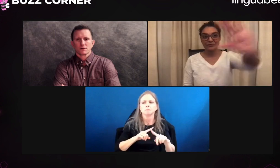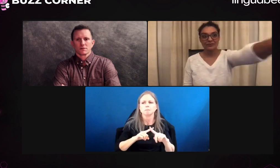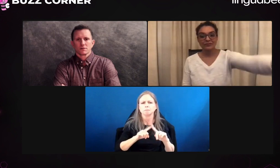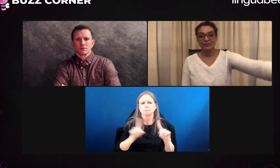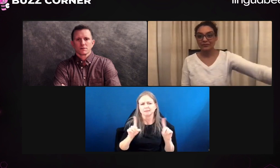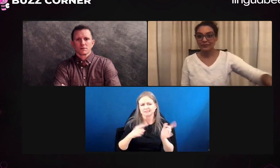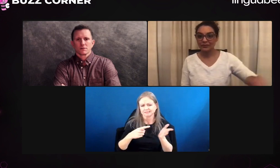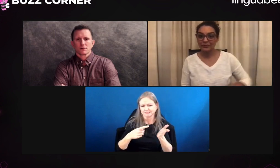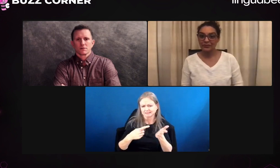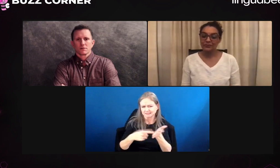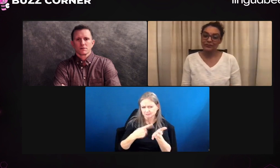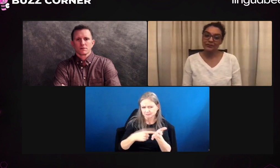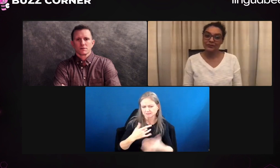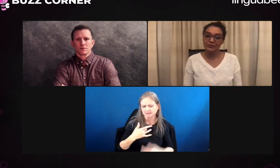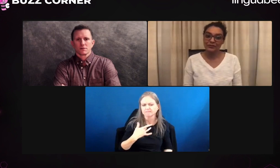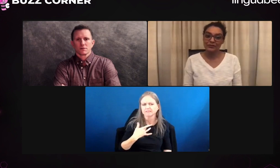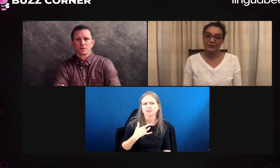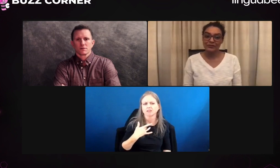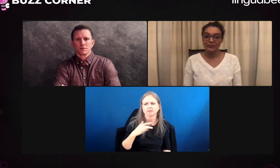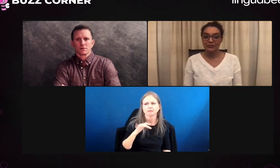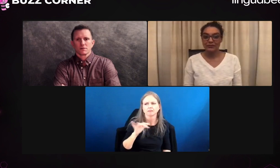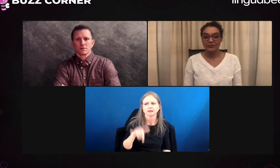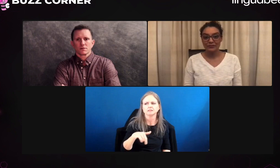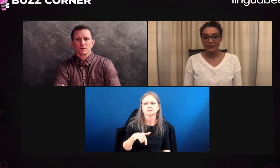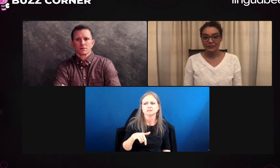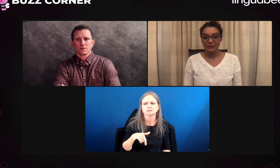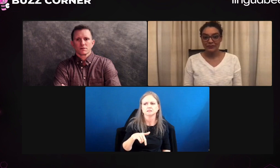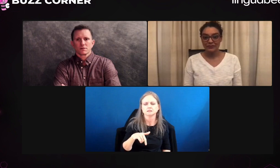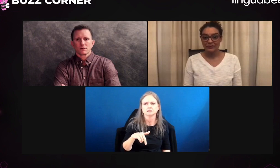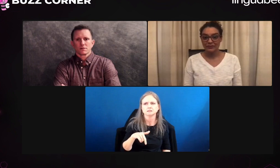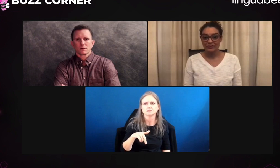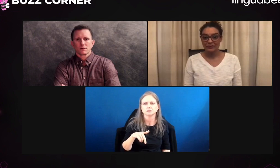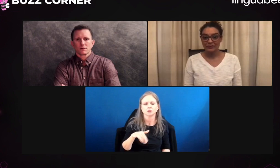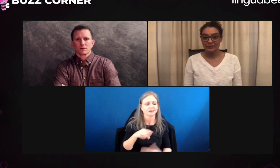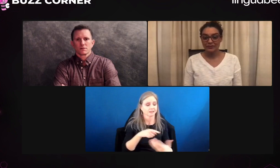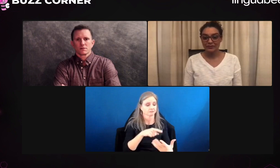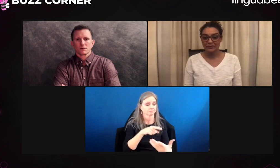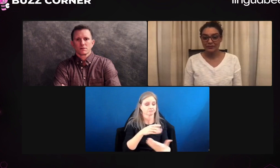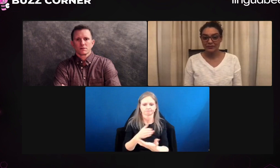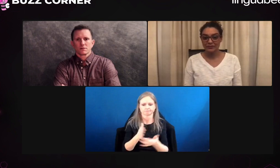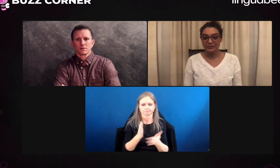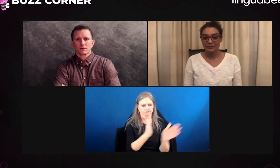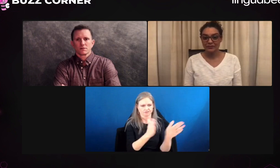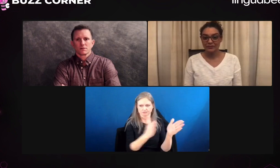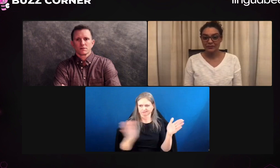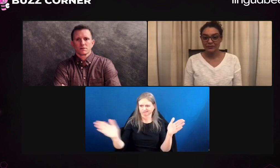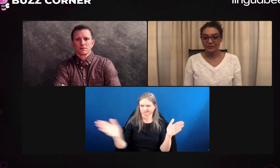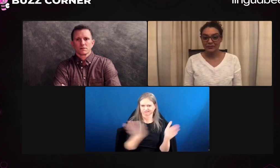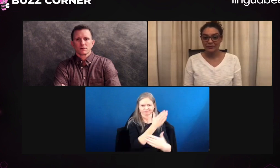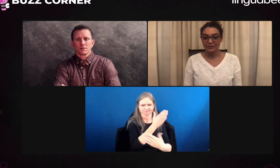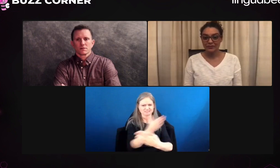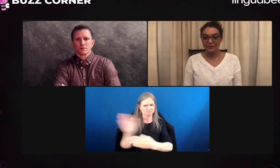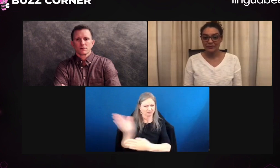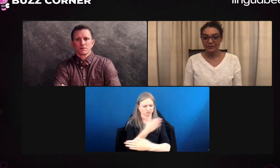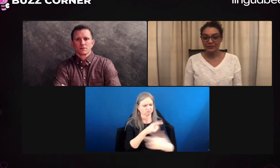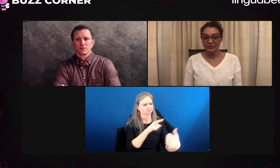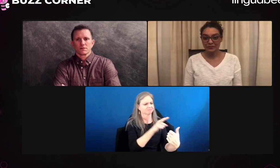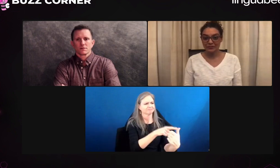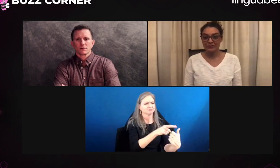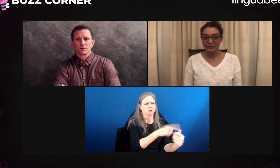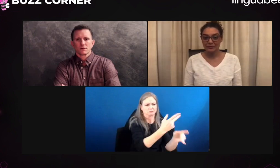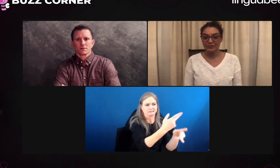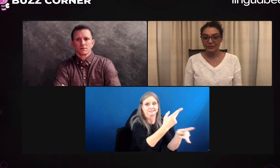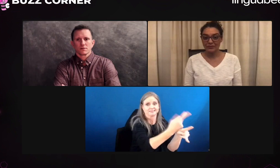of deaf community sort of taking care of the interpreting and who does interpret and what happens, and now